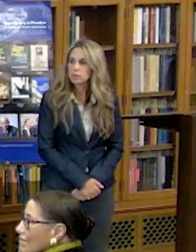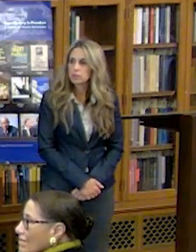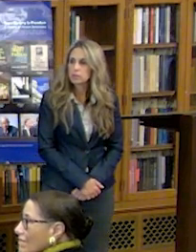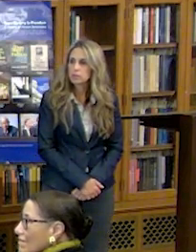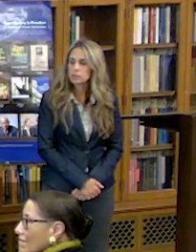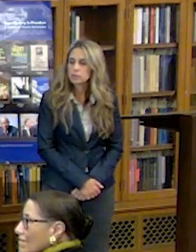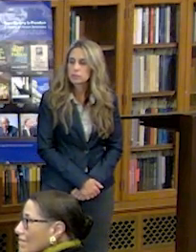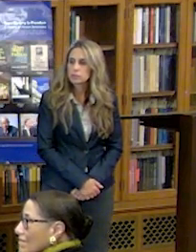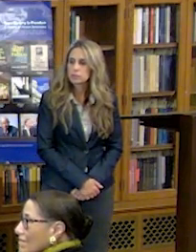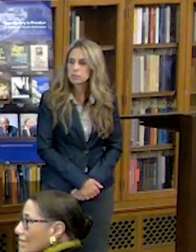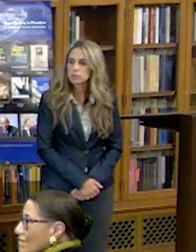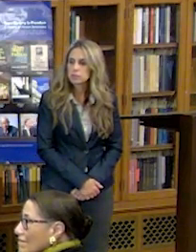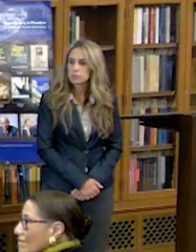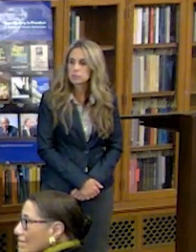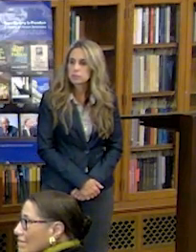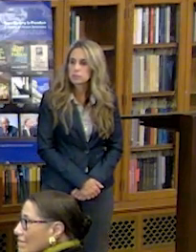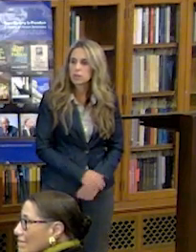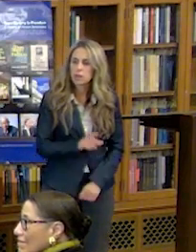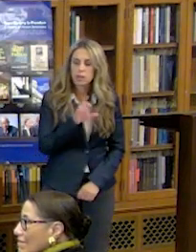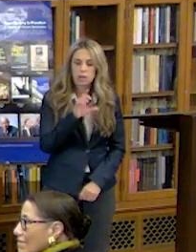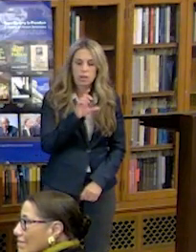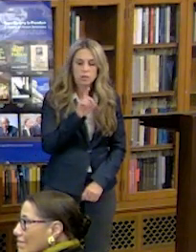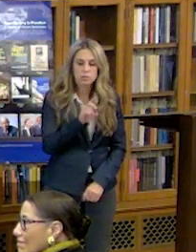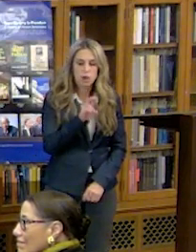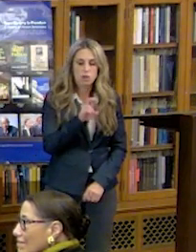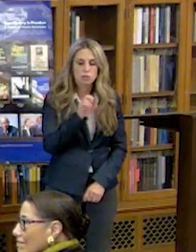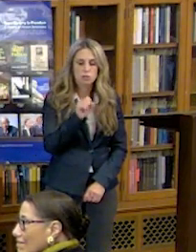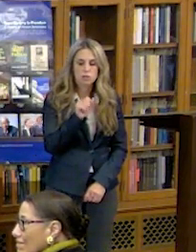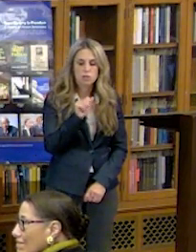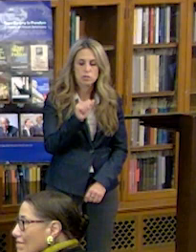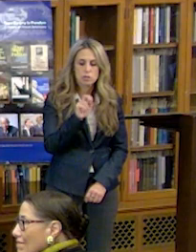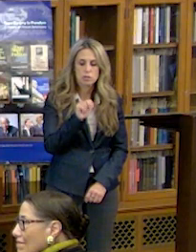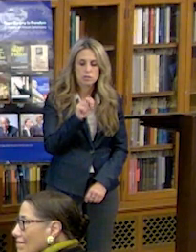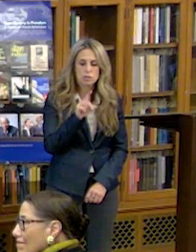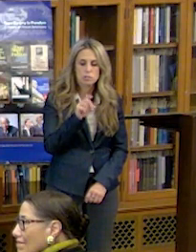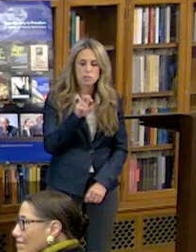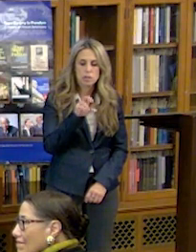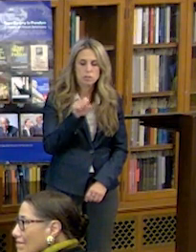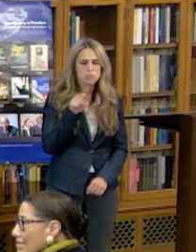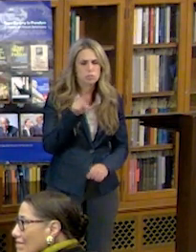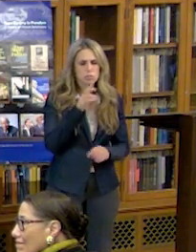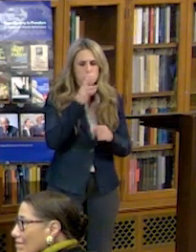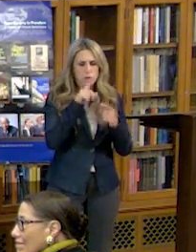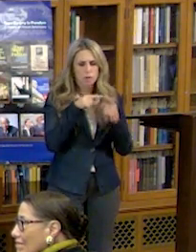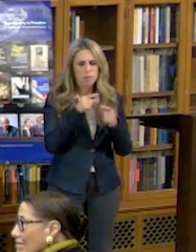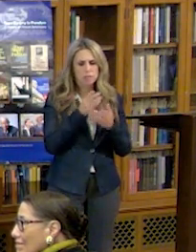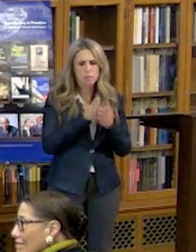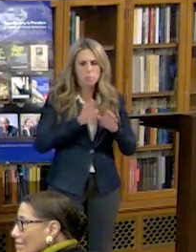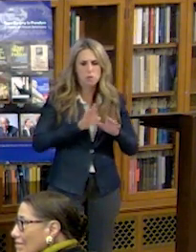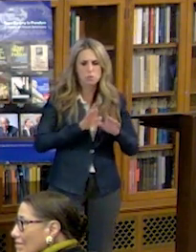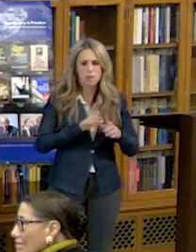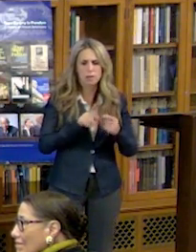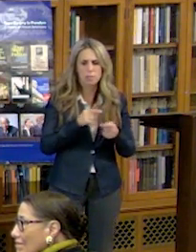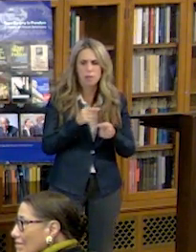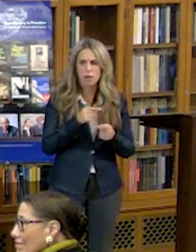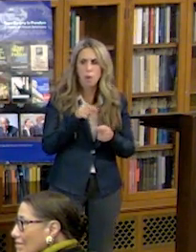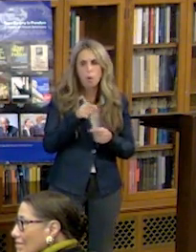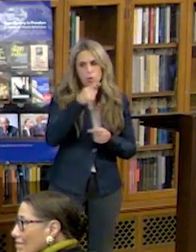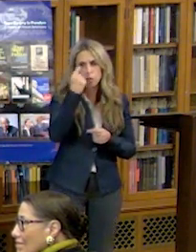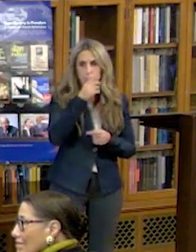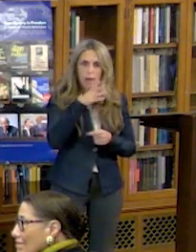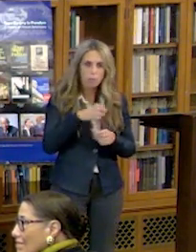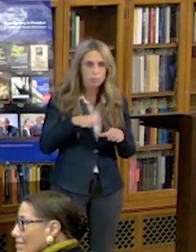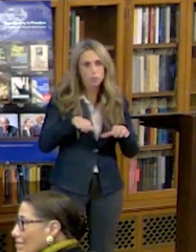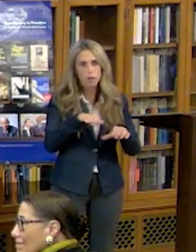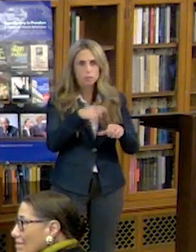wom so DR Sanders you mentioned um facing some push back against people saying oh like you're a black woman who does